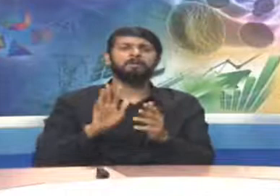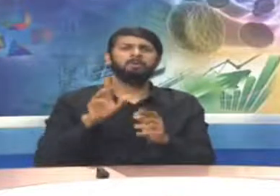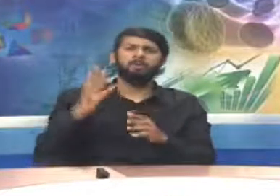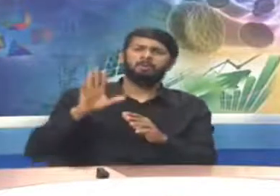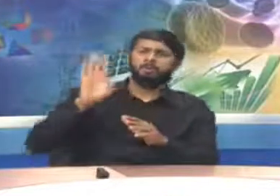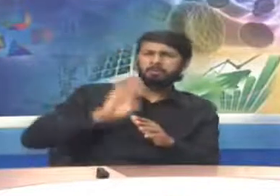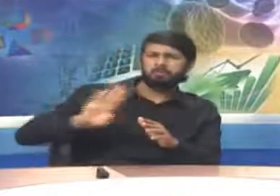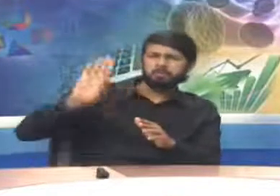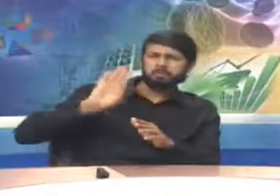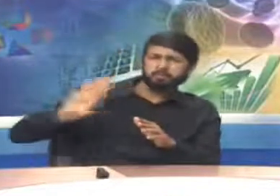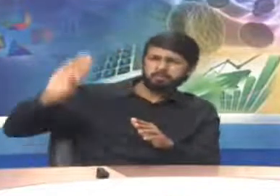will discuss